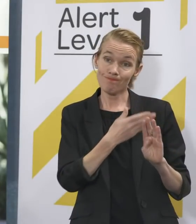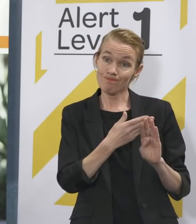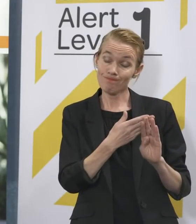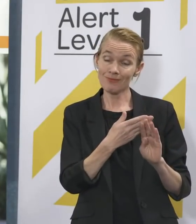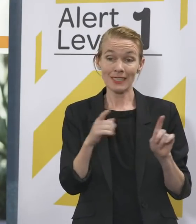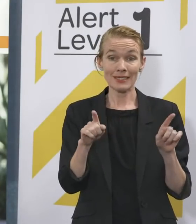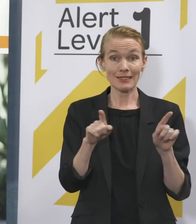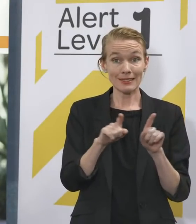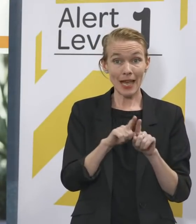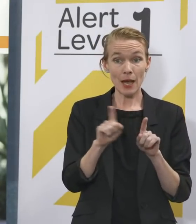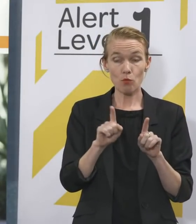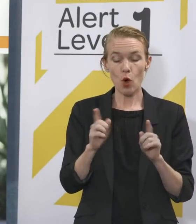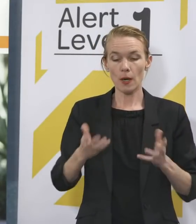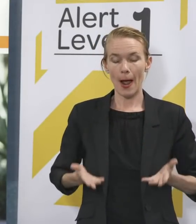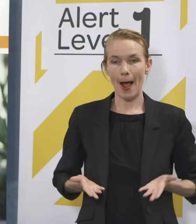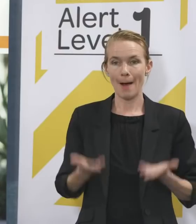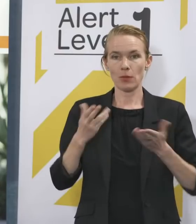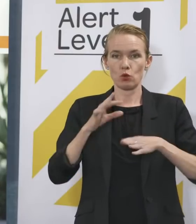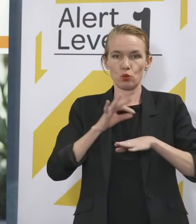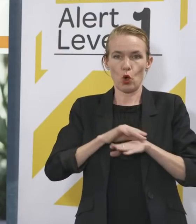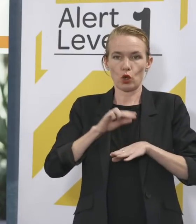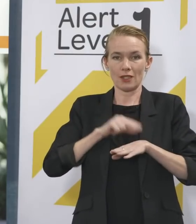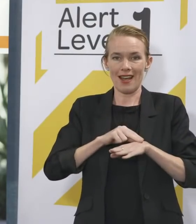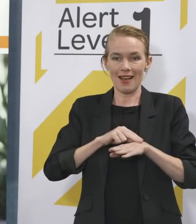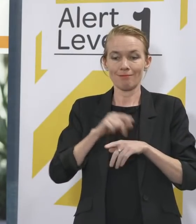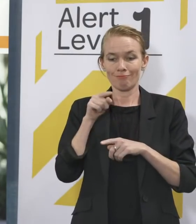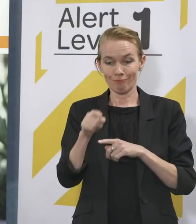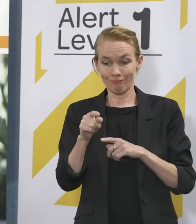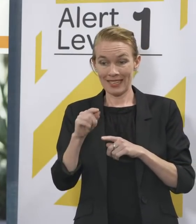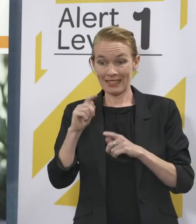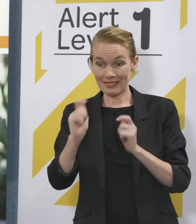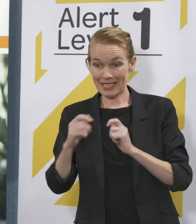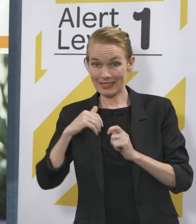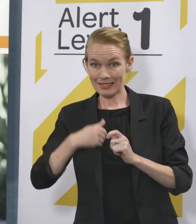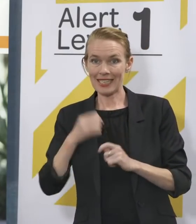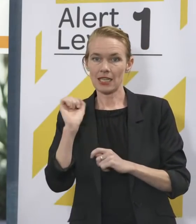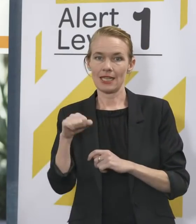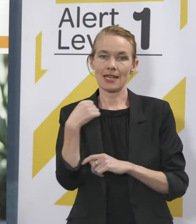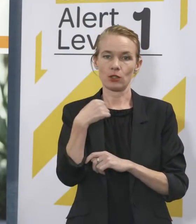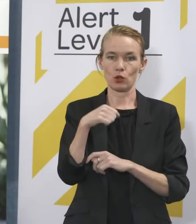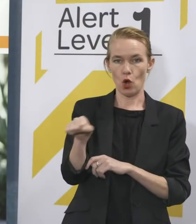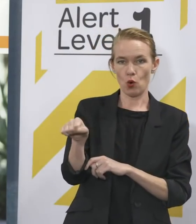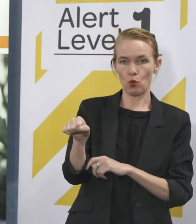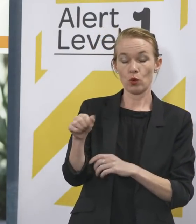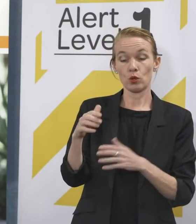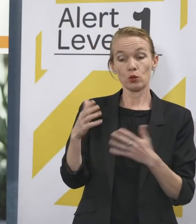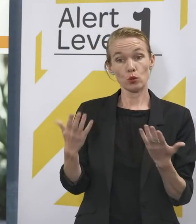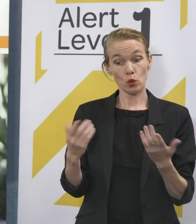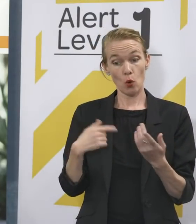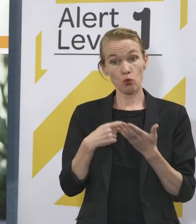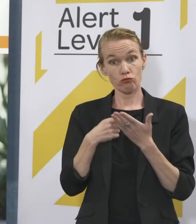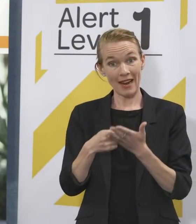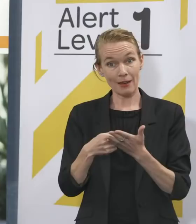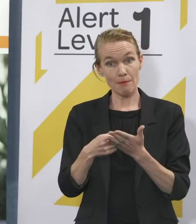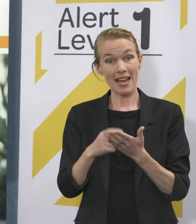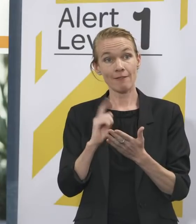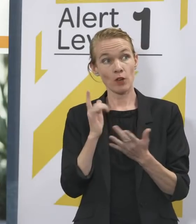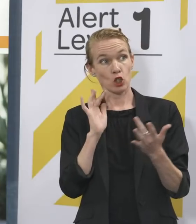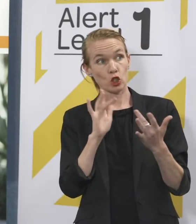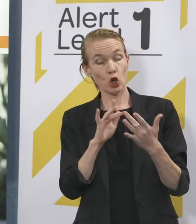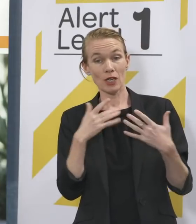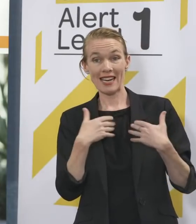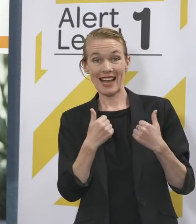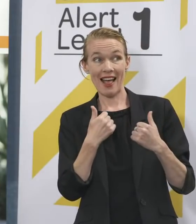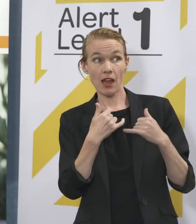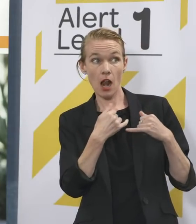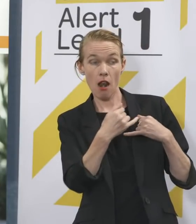applied, the clinical judgment will be applied, and people should seek advice from Healthline and from their